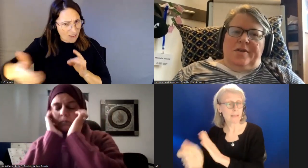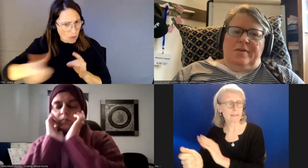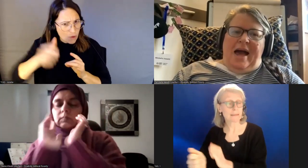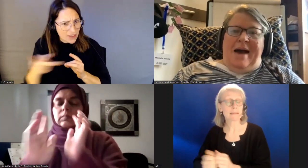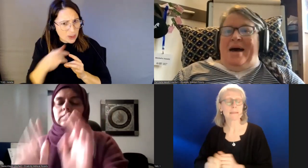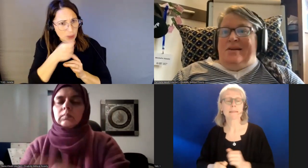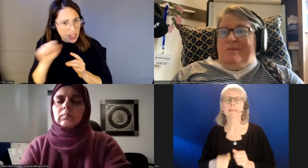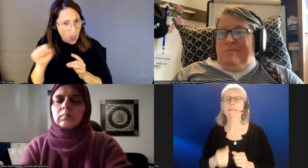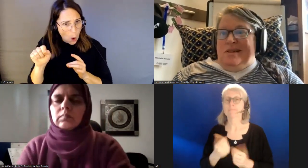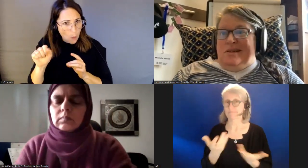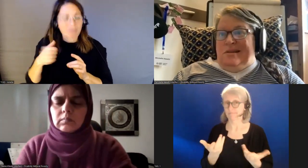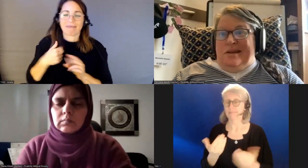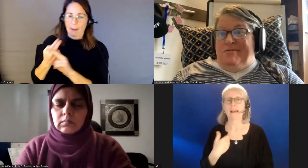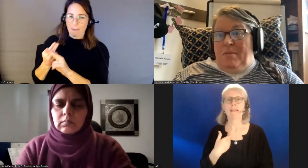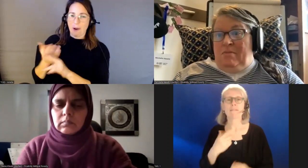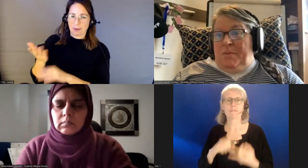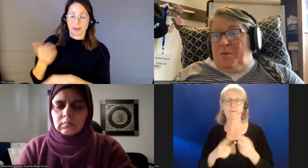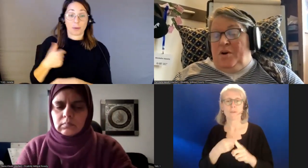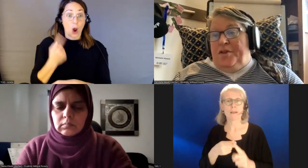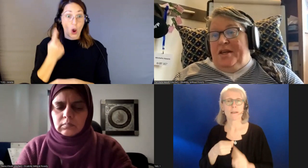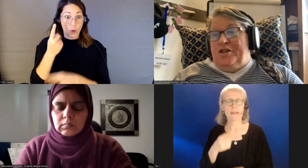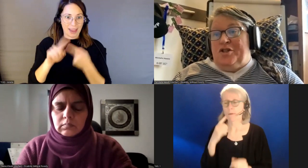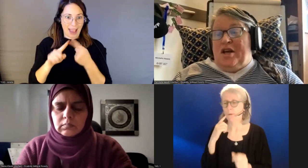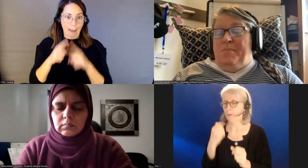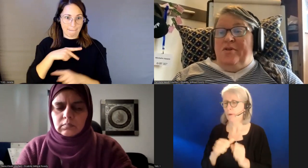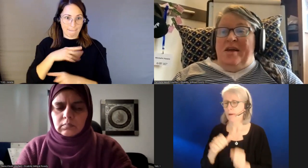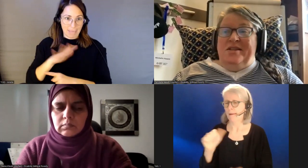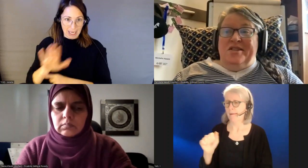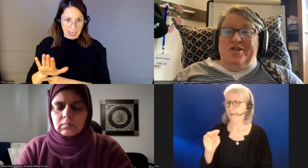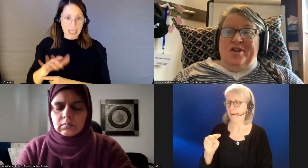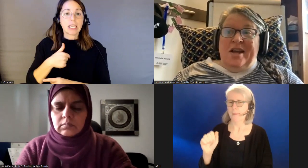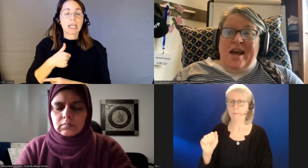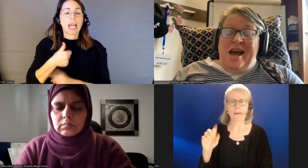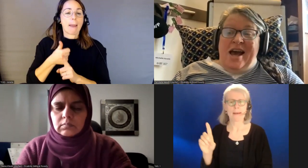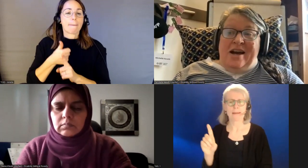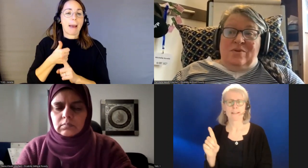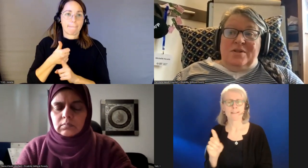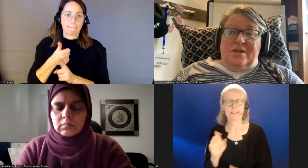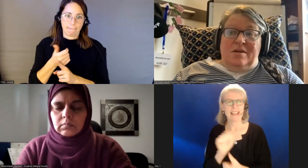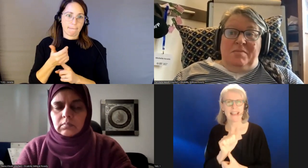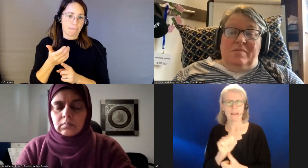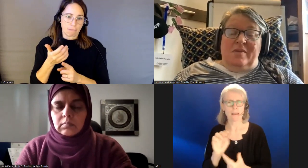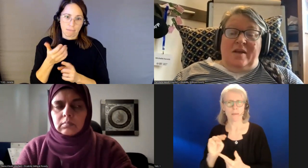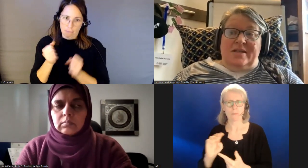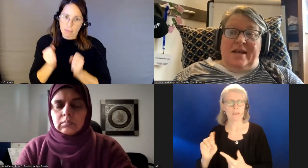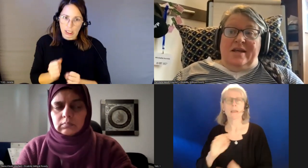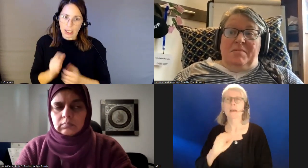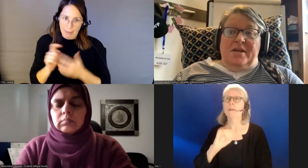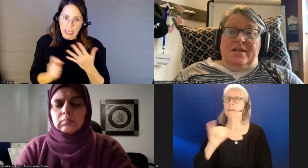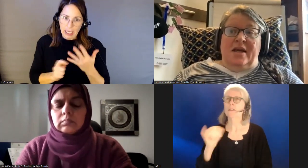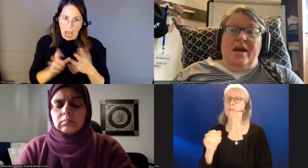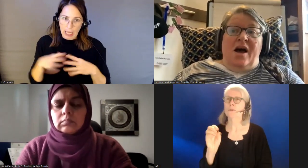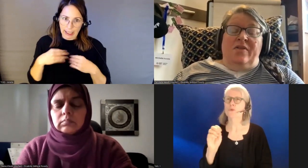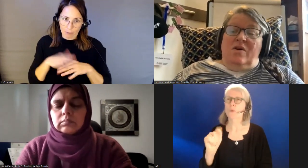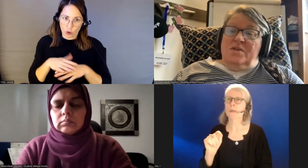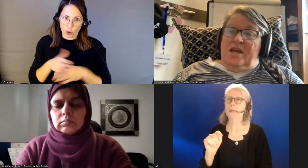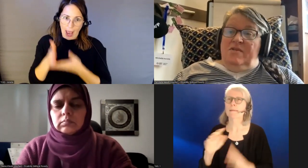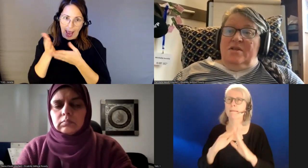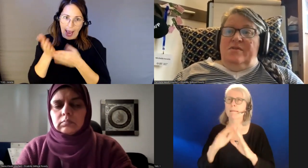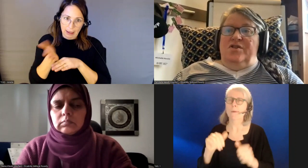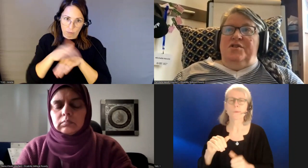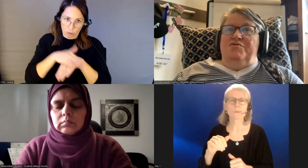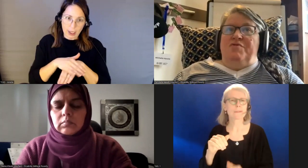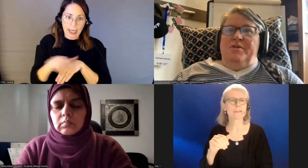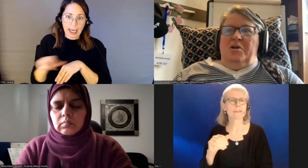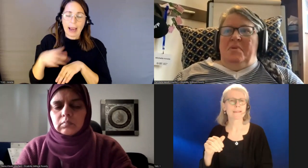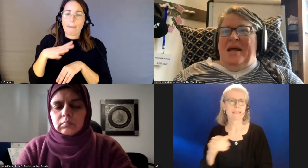spoke to Ahmad, which I don't remember what all the initials are, but that's the Joint House and Senate Committee. And those